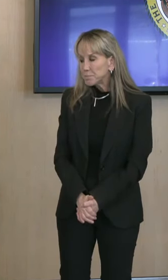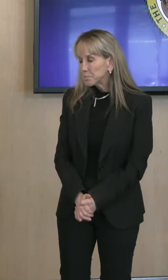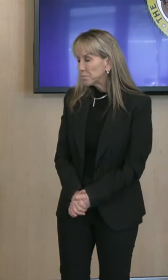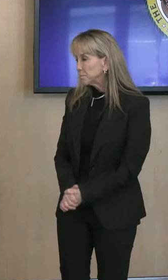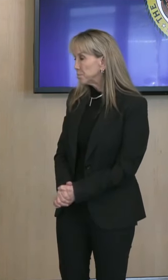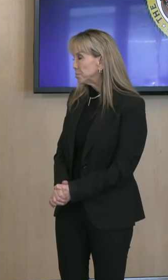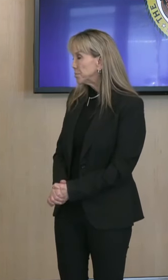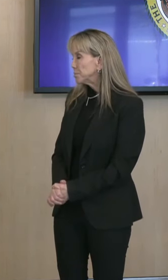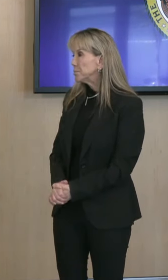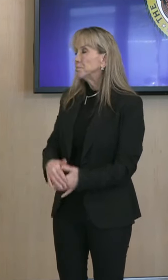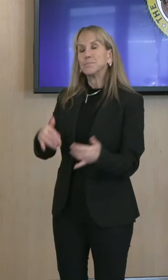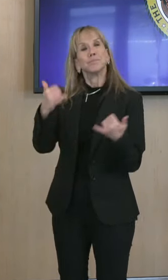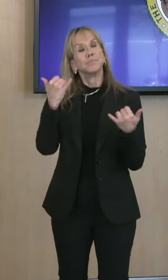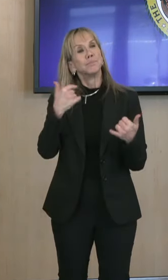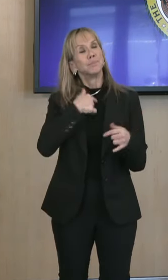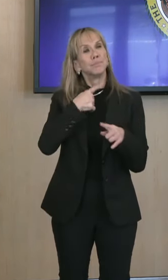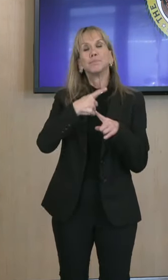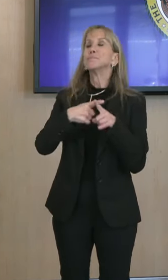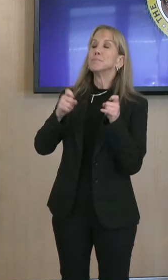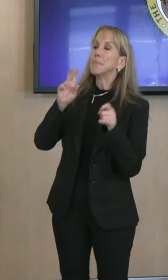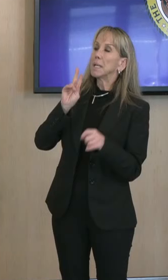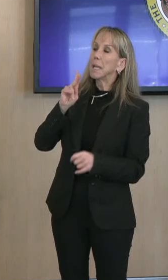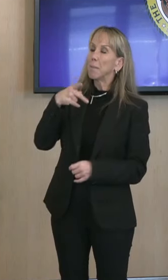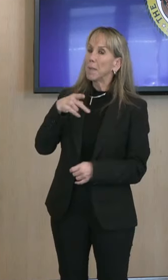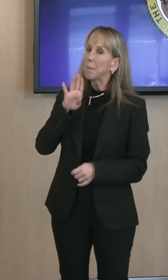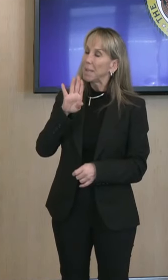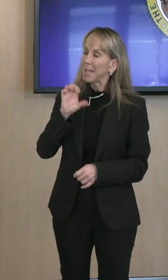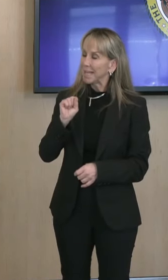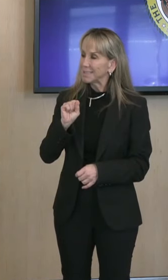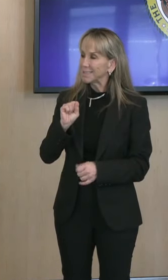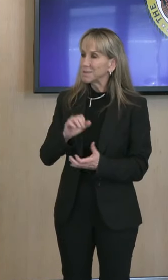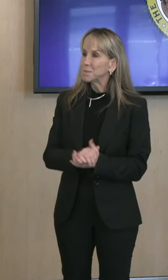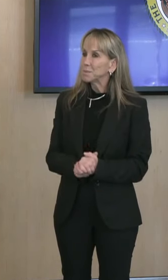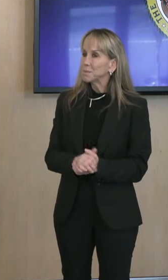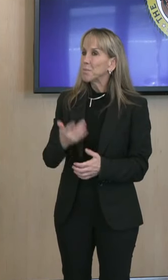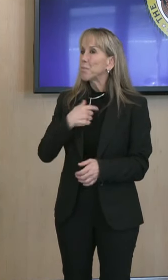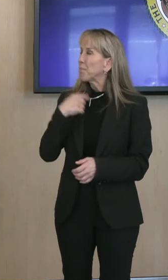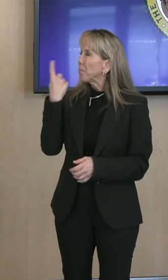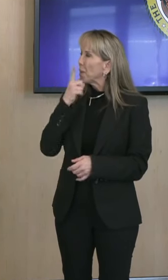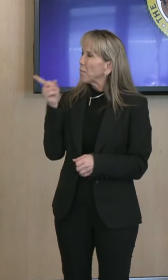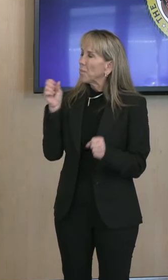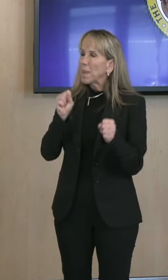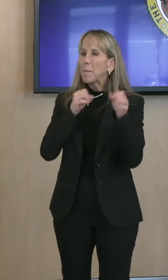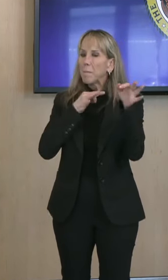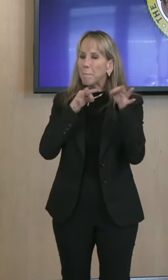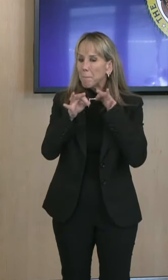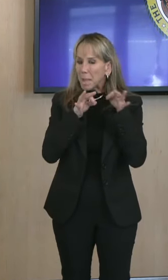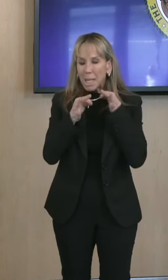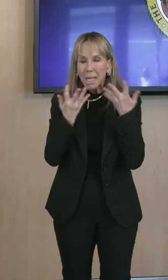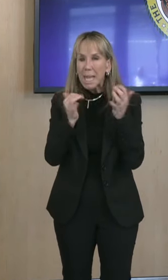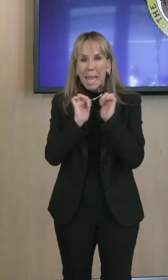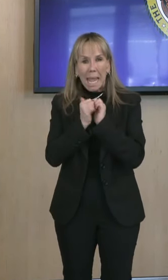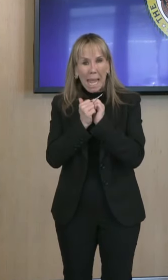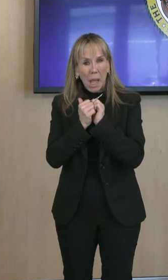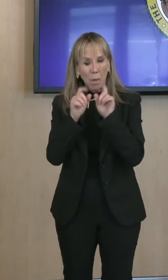Hi there, this is Shalina from KPBS. So I was wondering if you could explain a little bit more